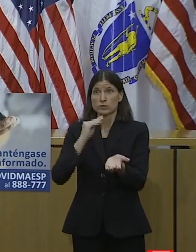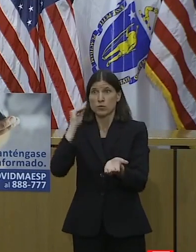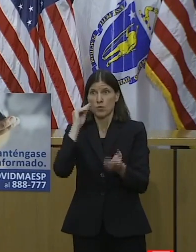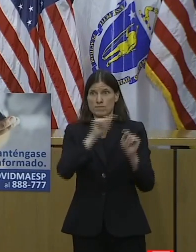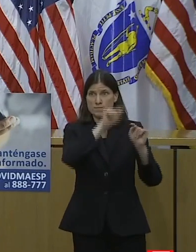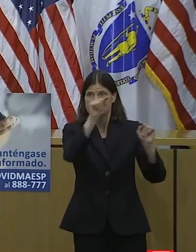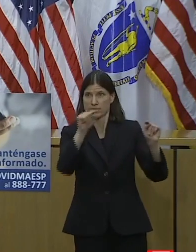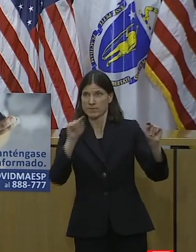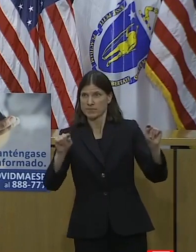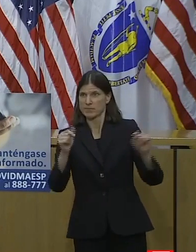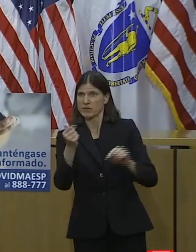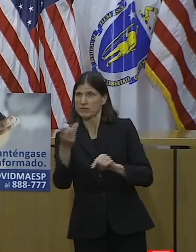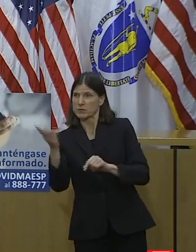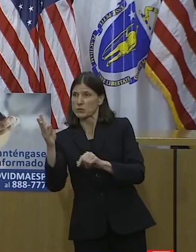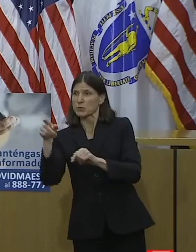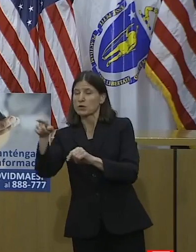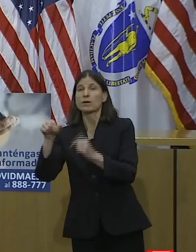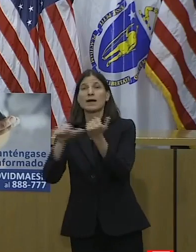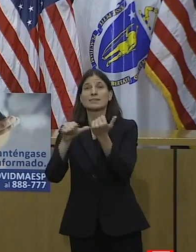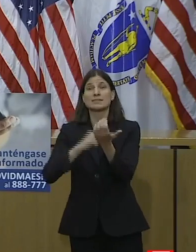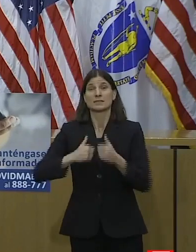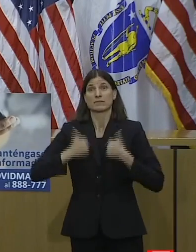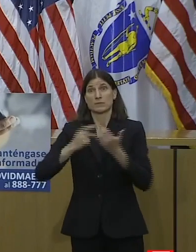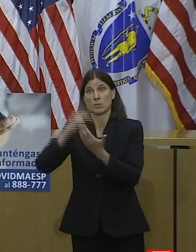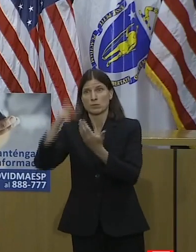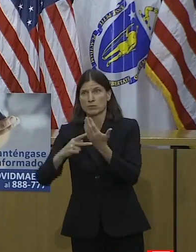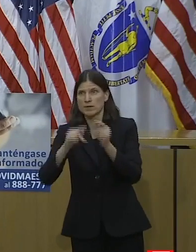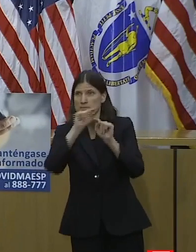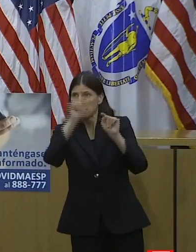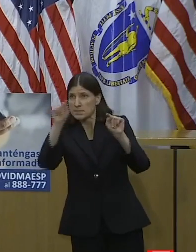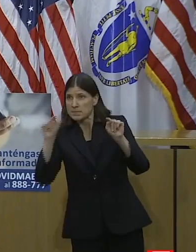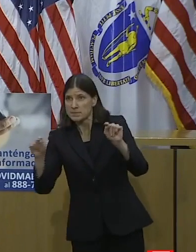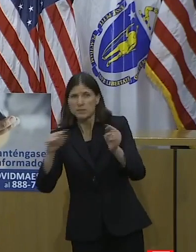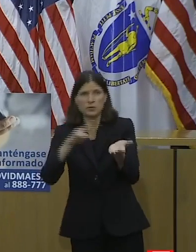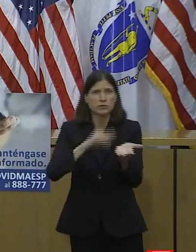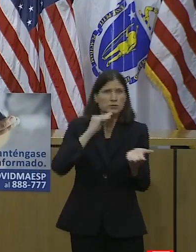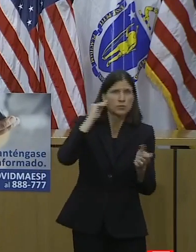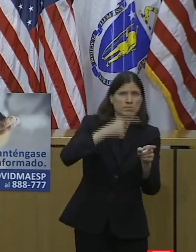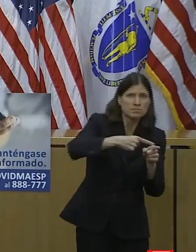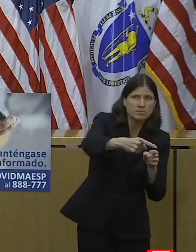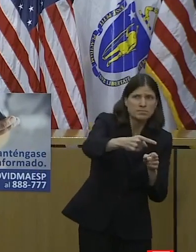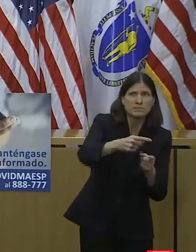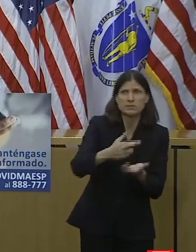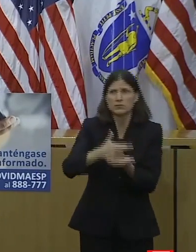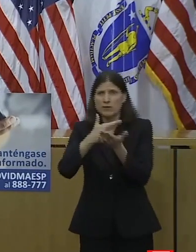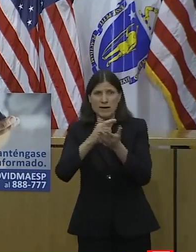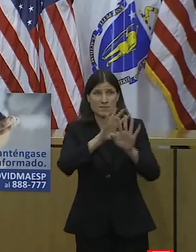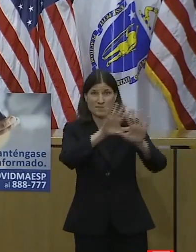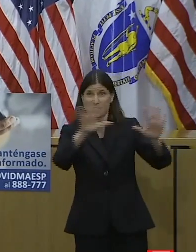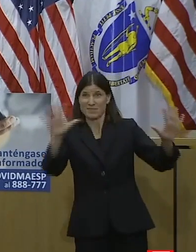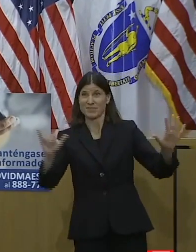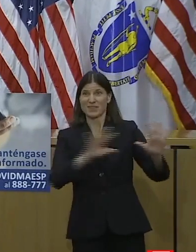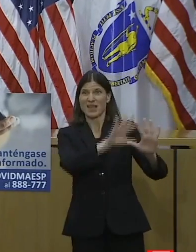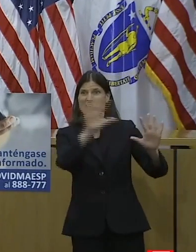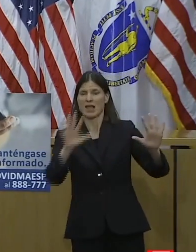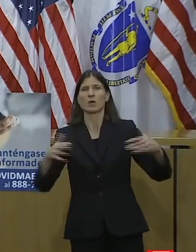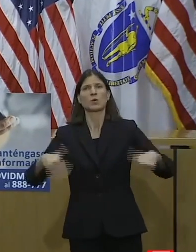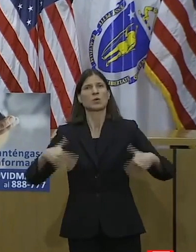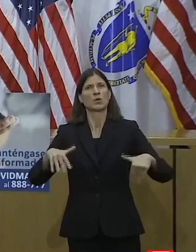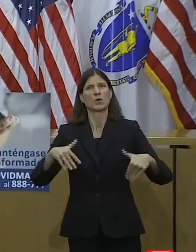before, these facilities, not just here in Massachusetts, but everywhere, are highly vulnerable settings for outbreaks of